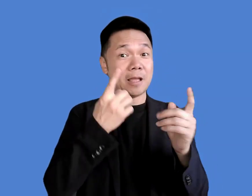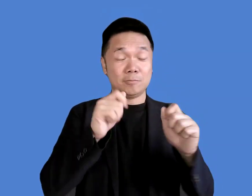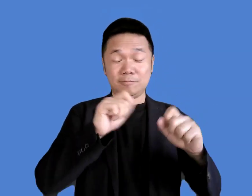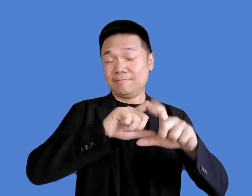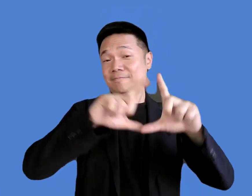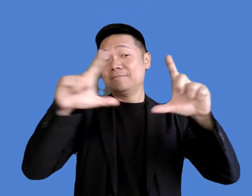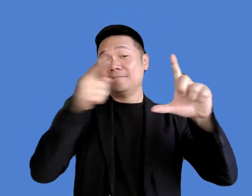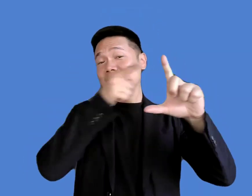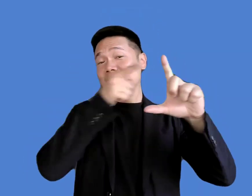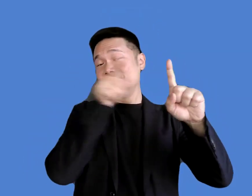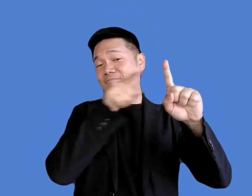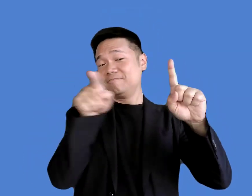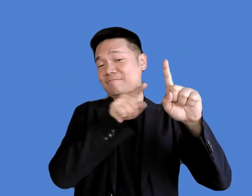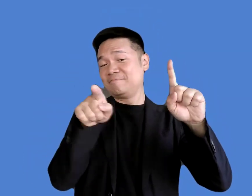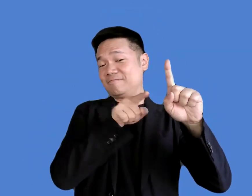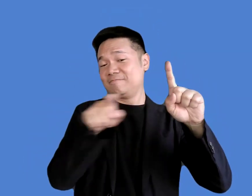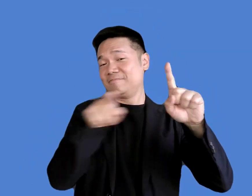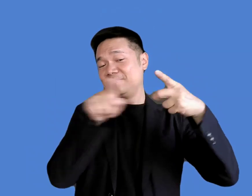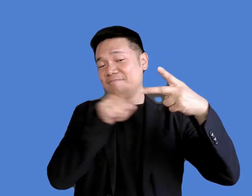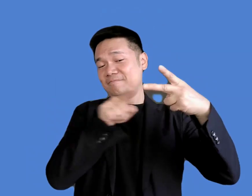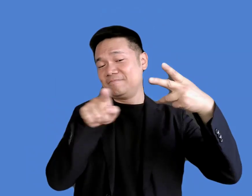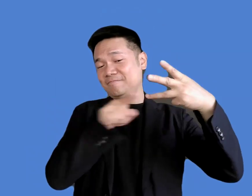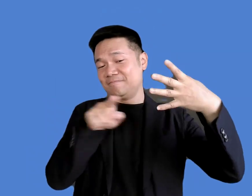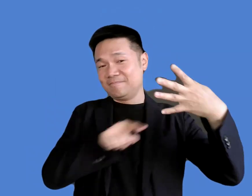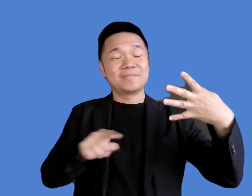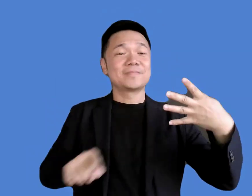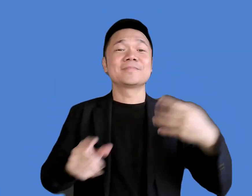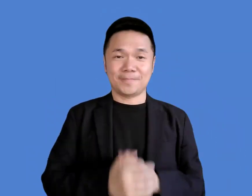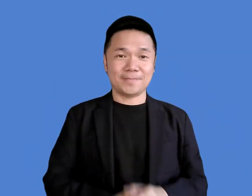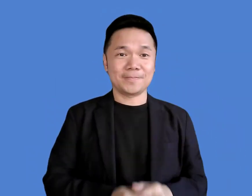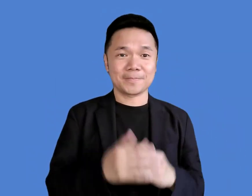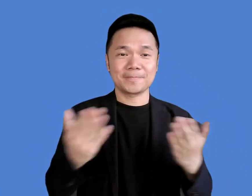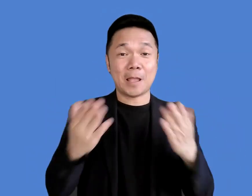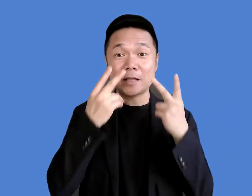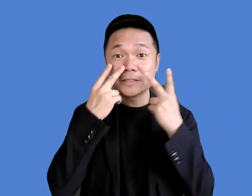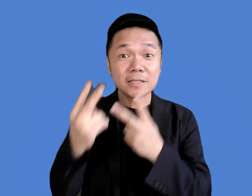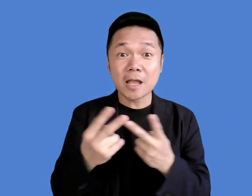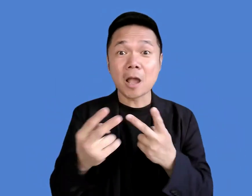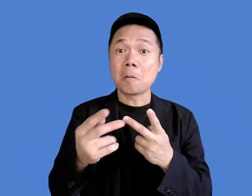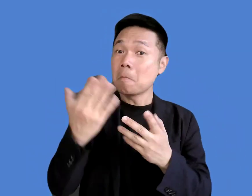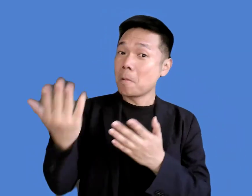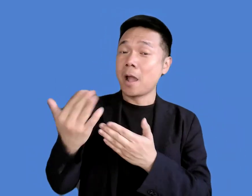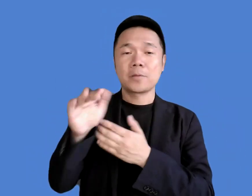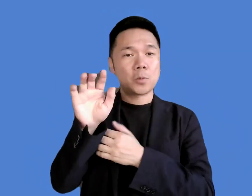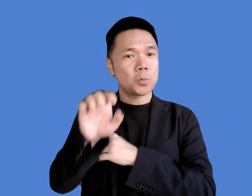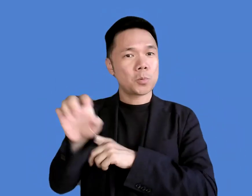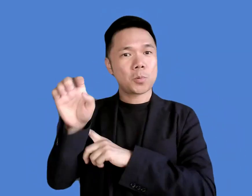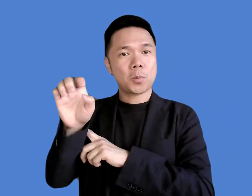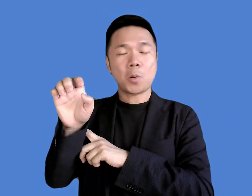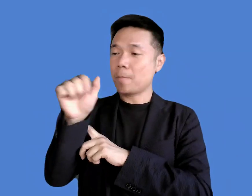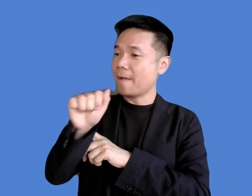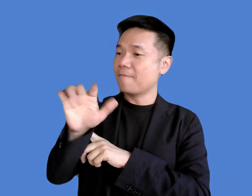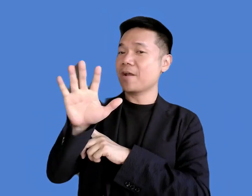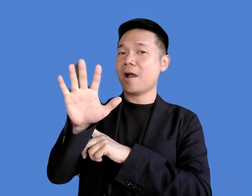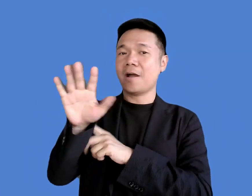And then I will end it in a little bit and we can look over them. What we see so far, okay, we have some joining from Europe, some from